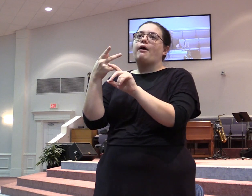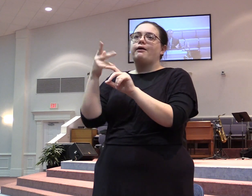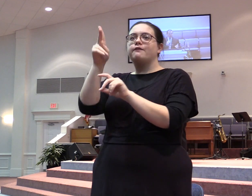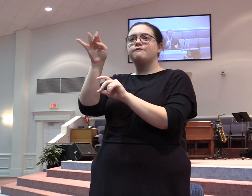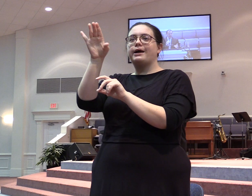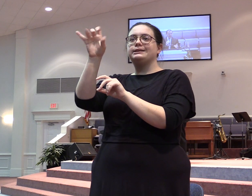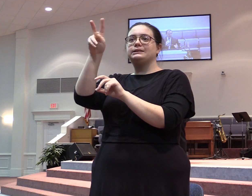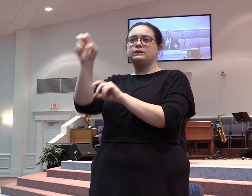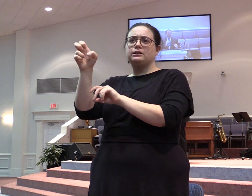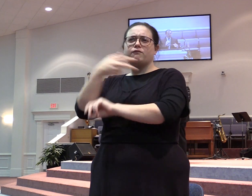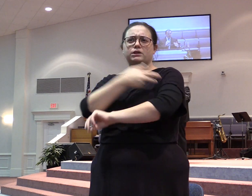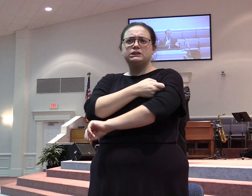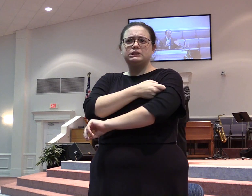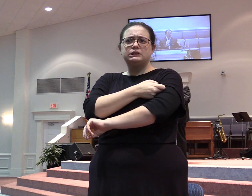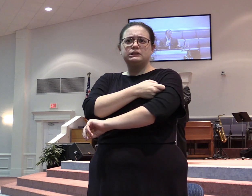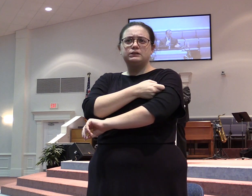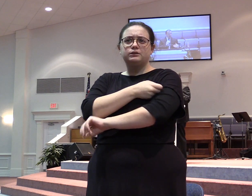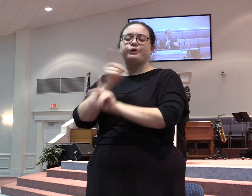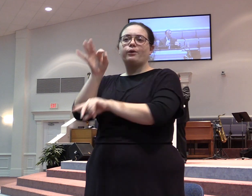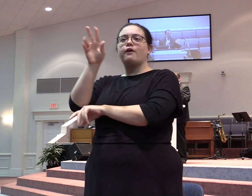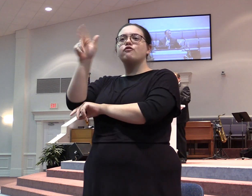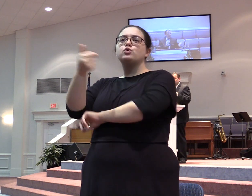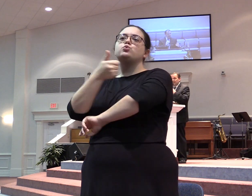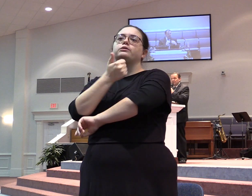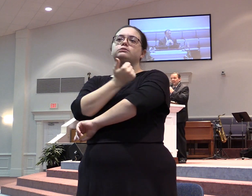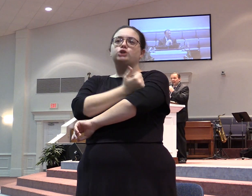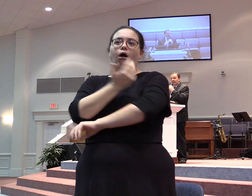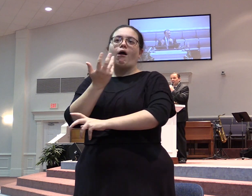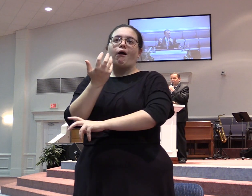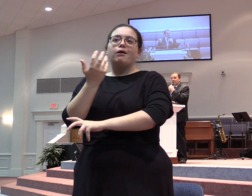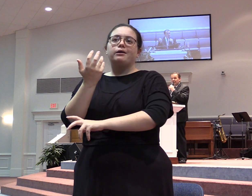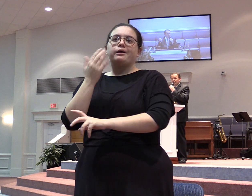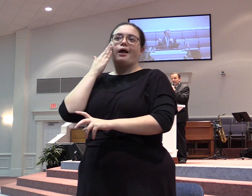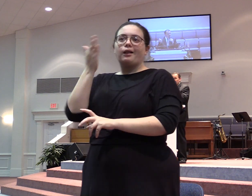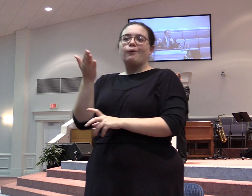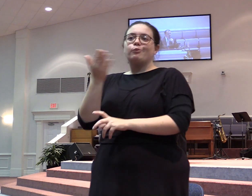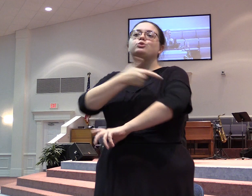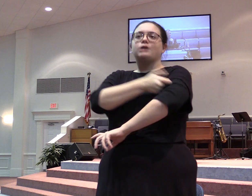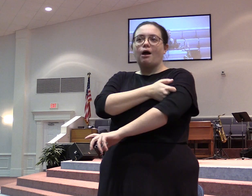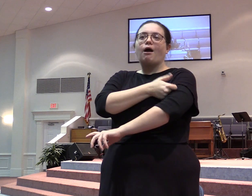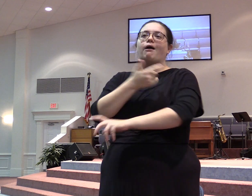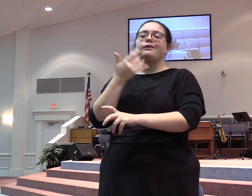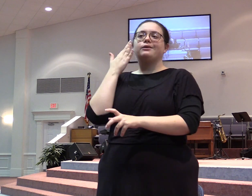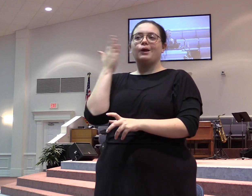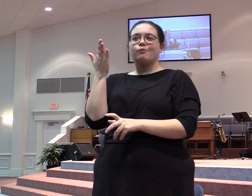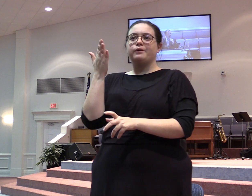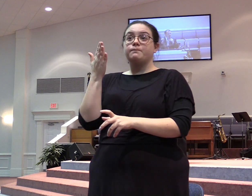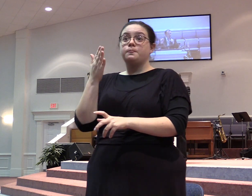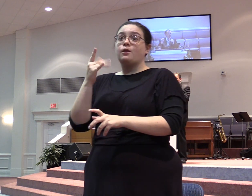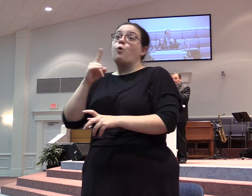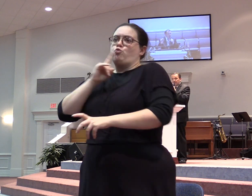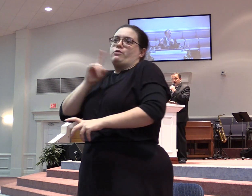to that. You'll go get a flu shot or some type of vaccination, and they'll put the real stuff in